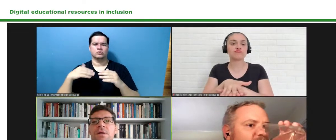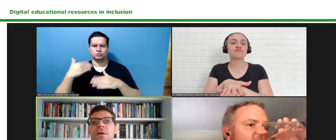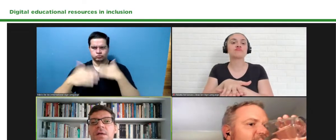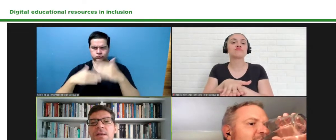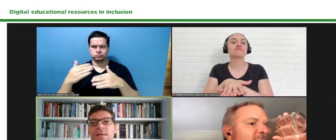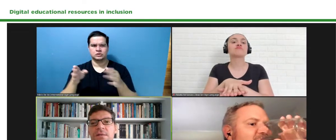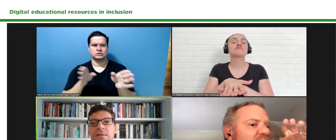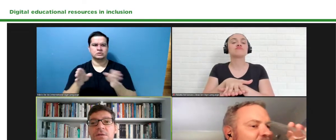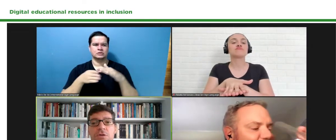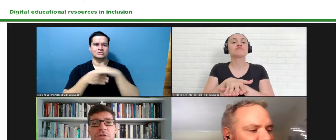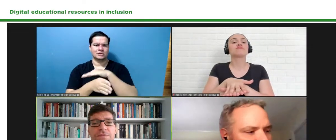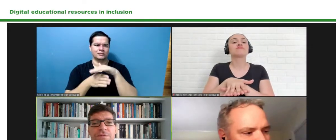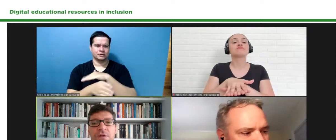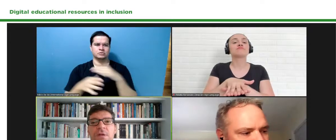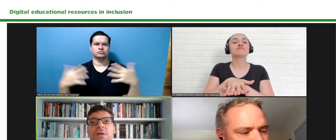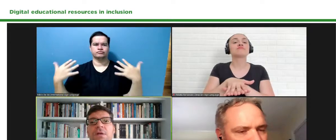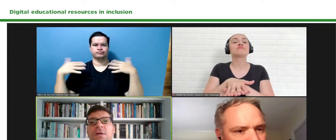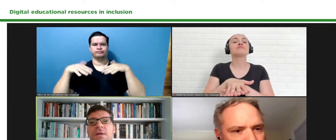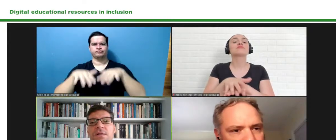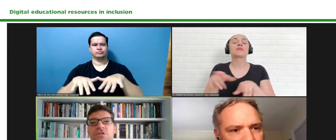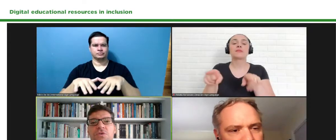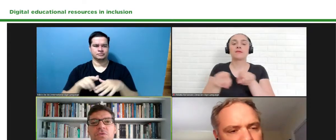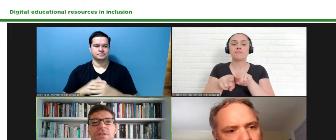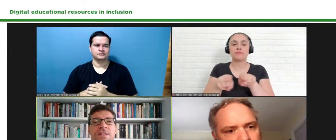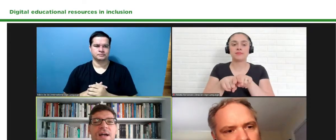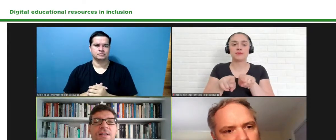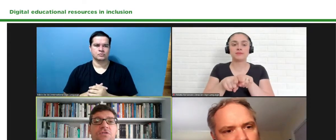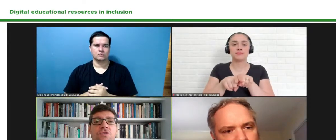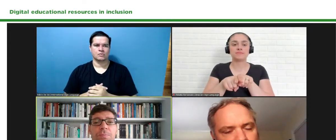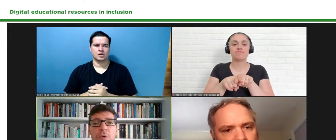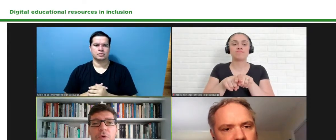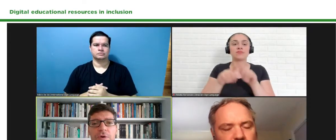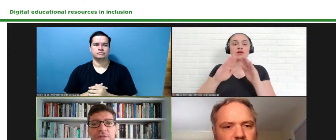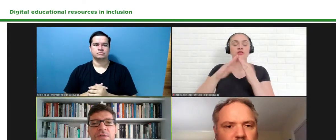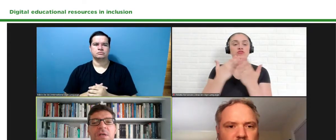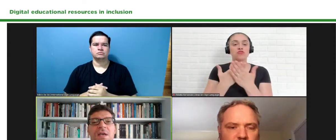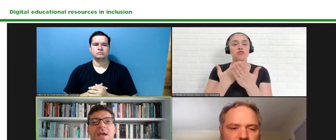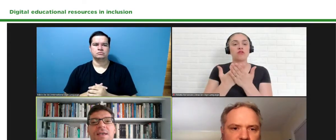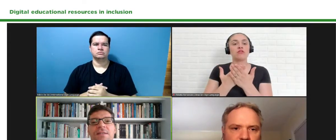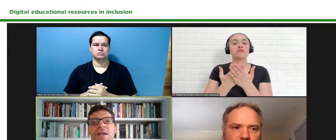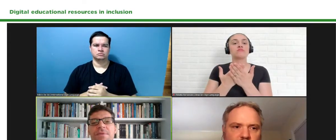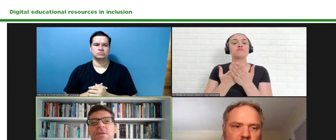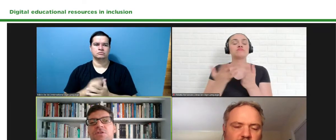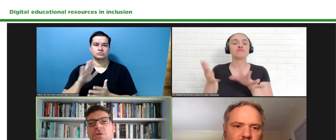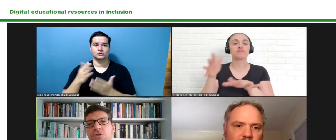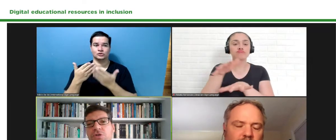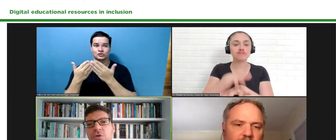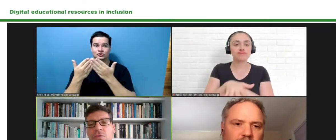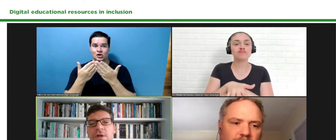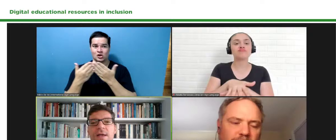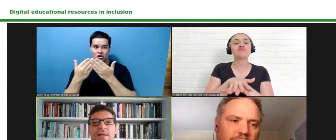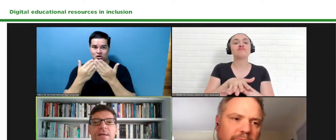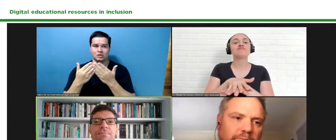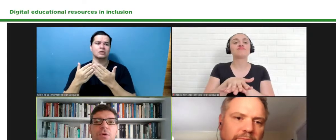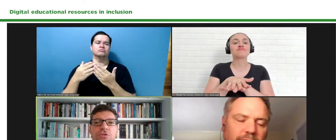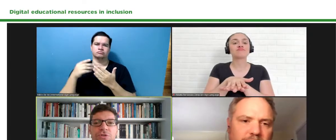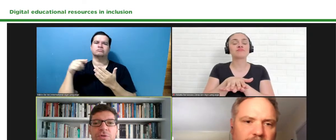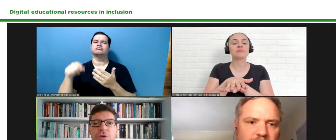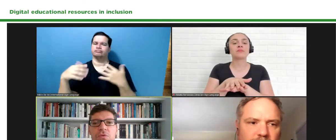other an inclusive school designed to support academic, social,